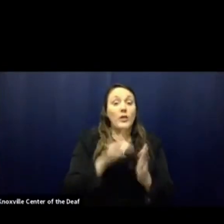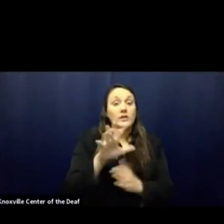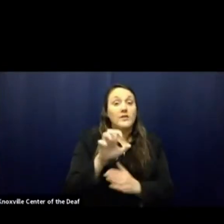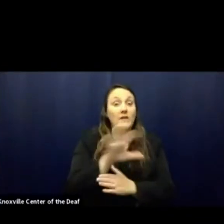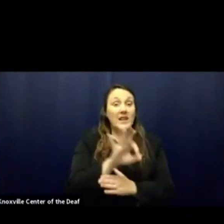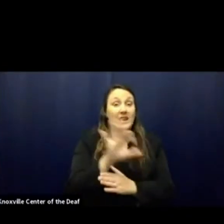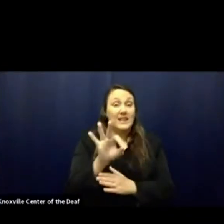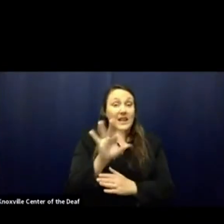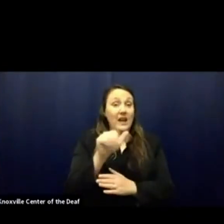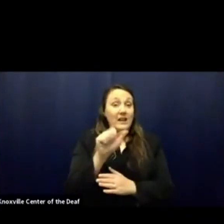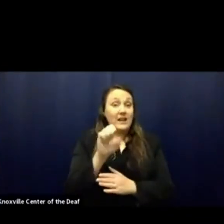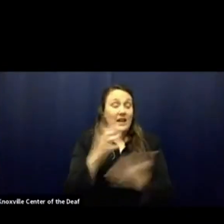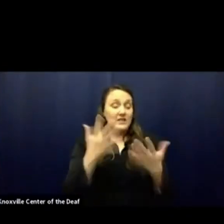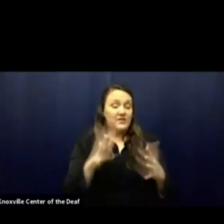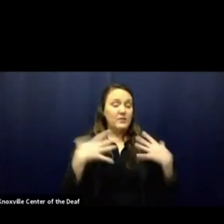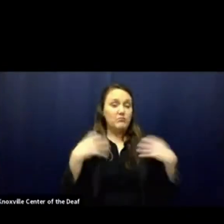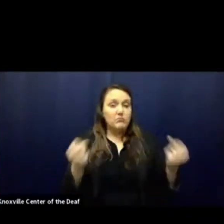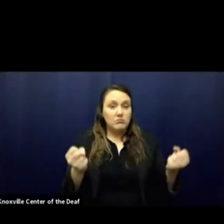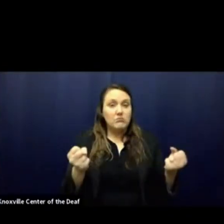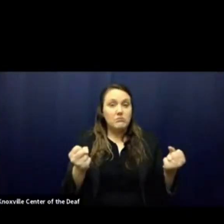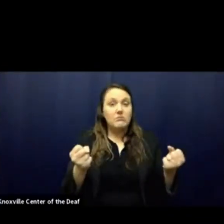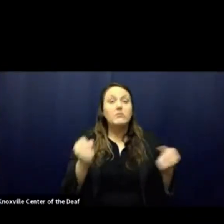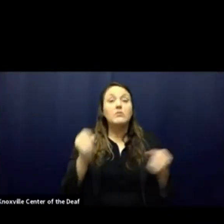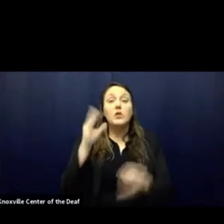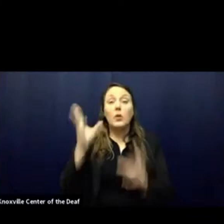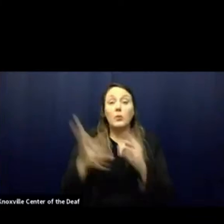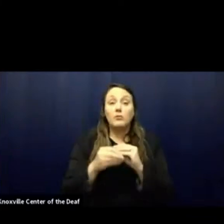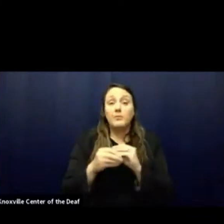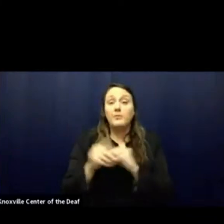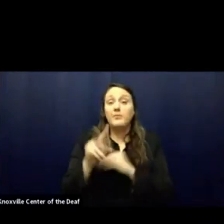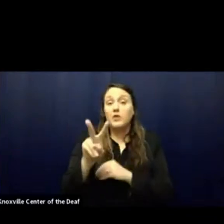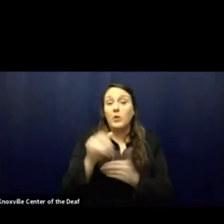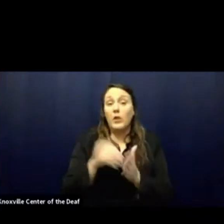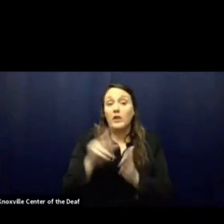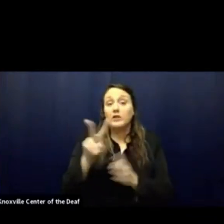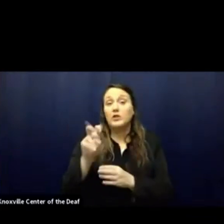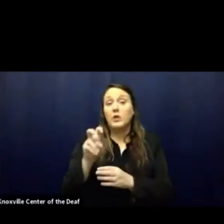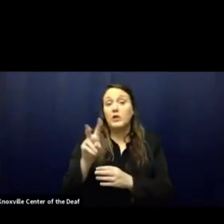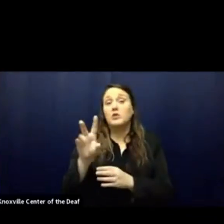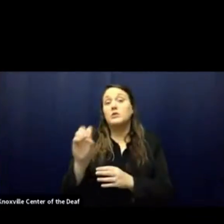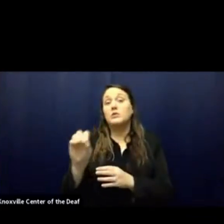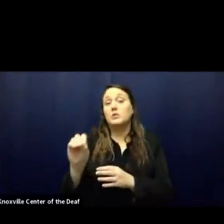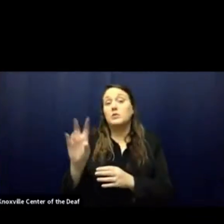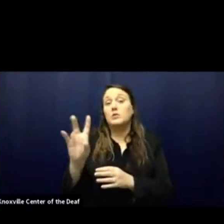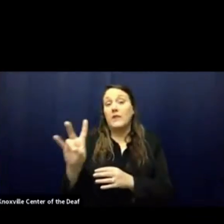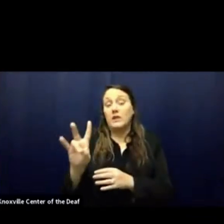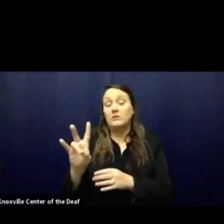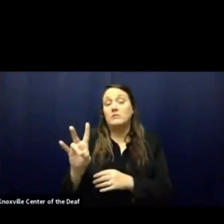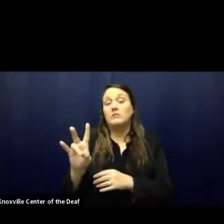3,599 of our cases have recovered, giving us 2,207 active cases.